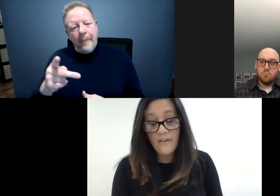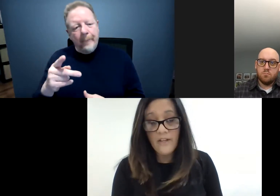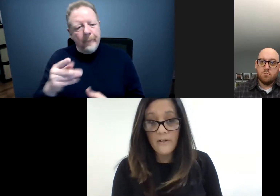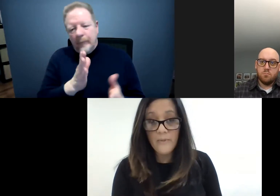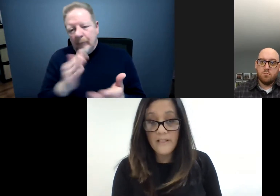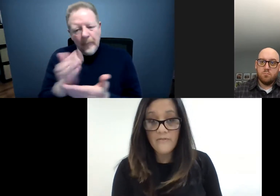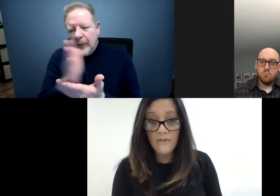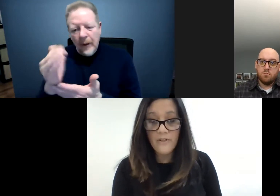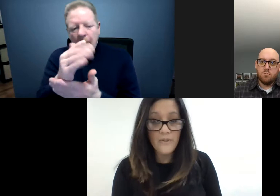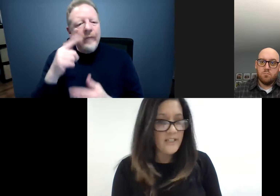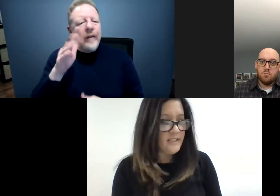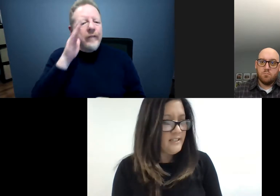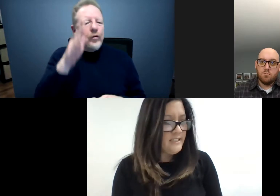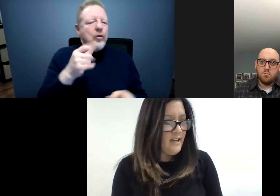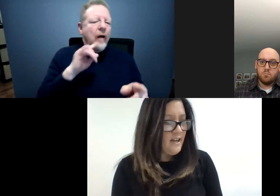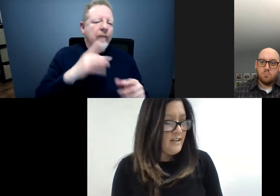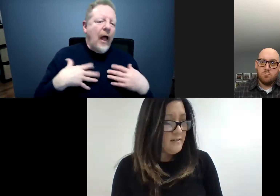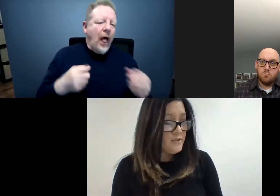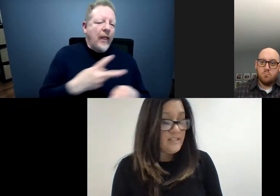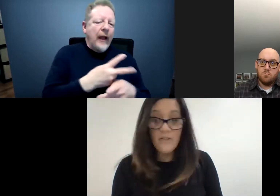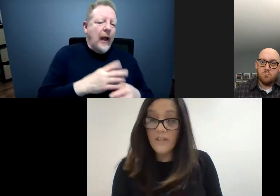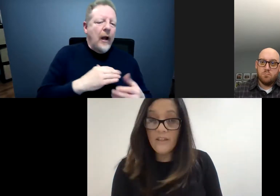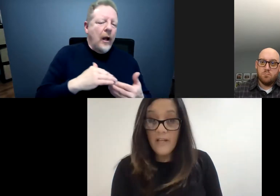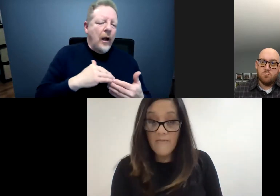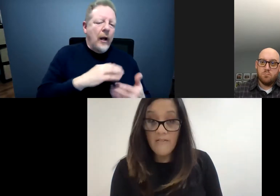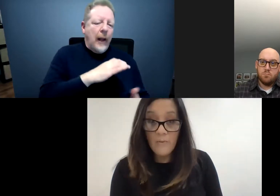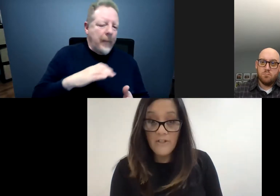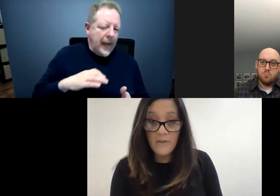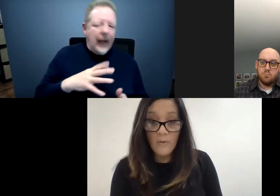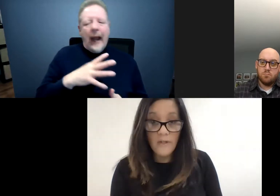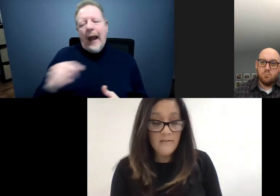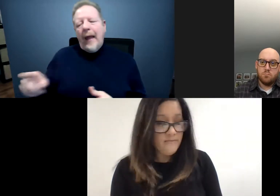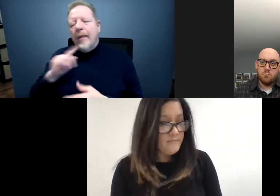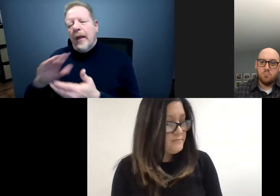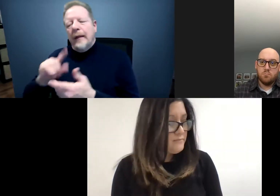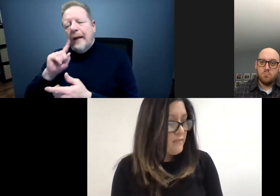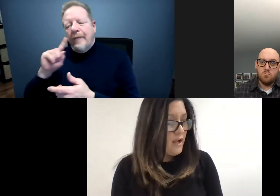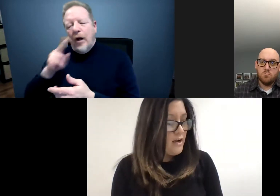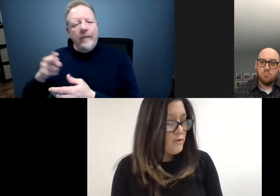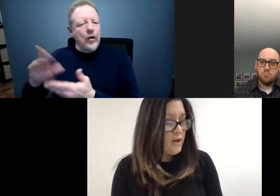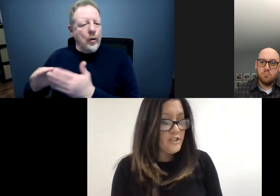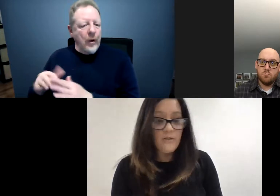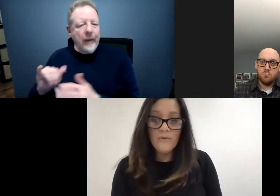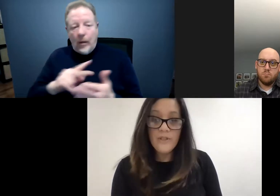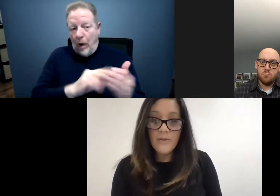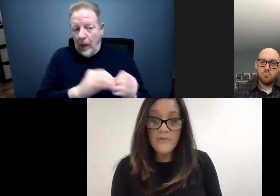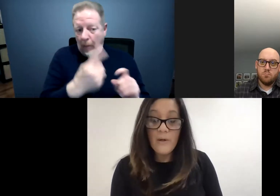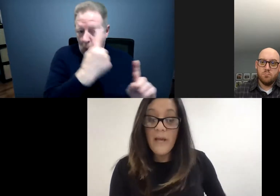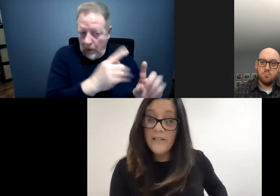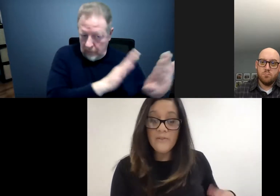healthcare committee and for the community. So that's the only thing we have left for Project Goal 1. For Project Goal 2 is what Penny was